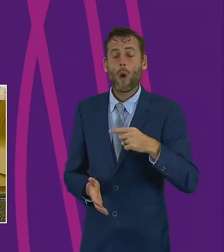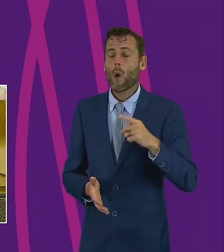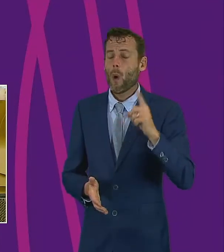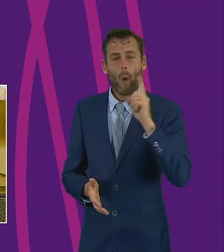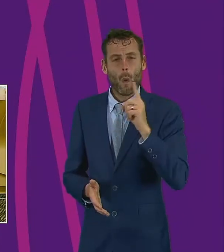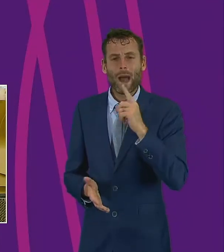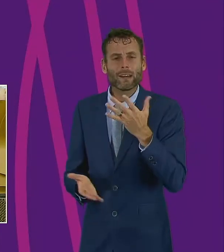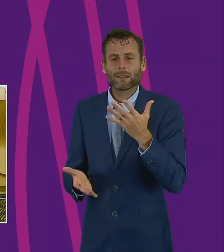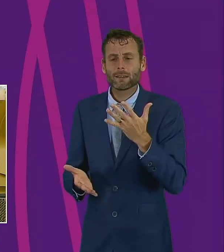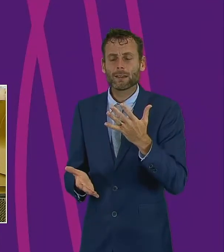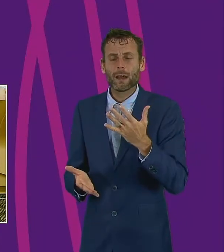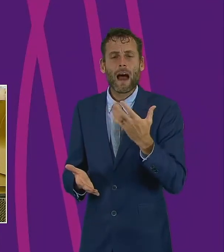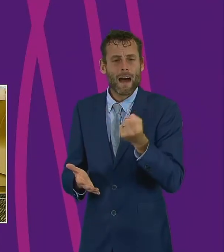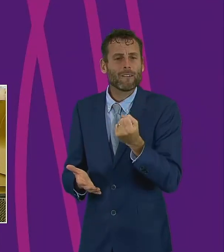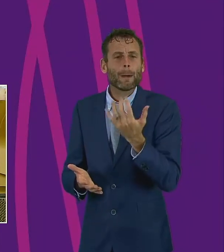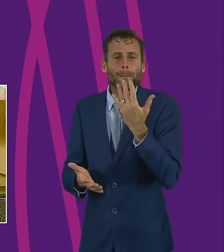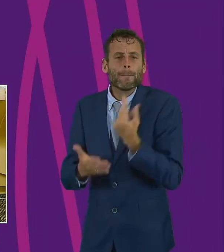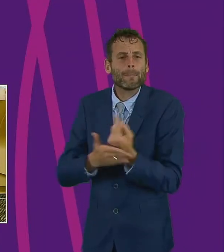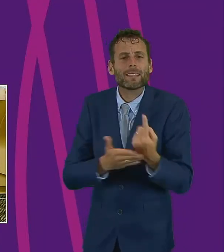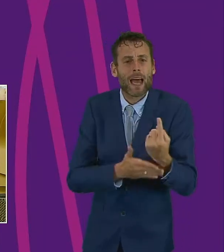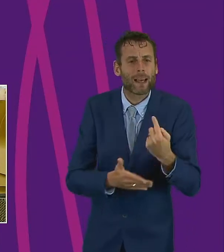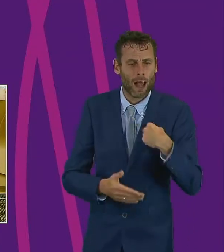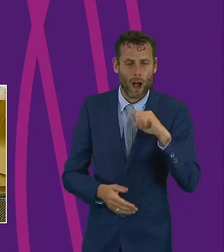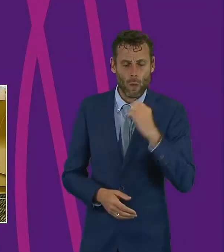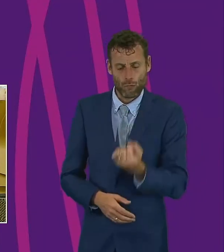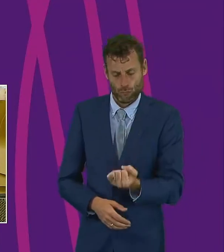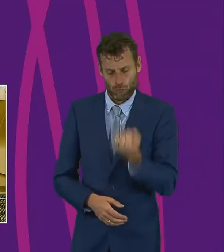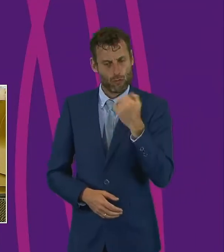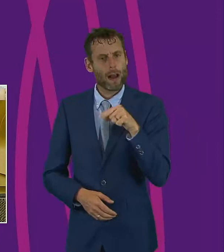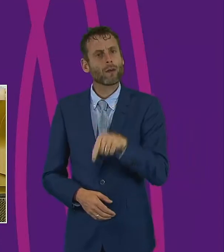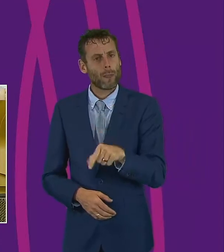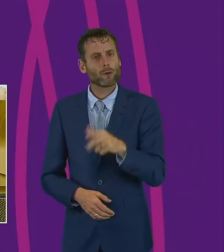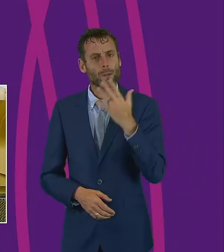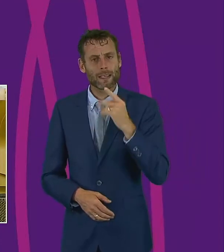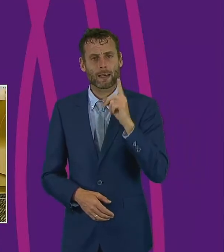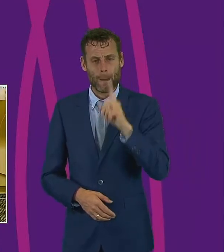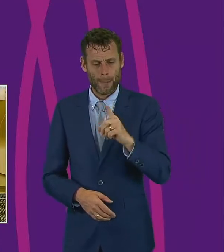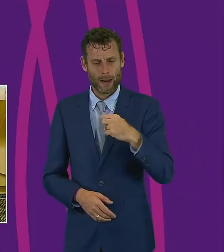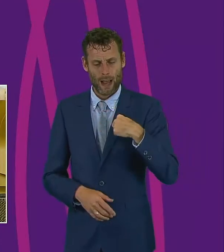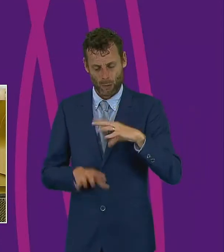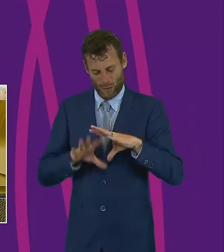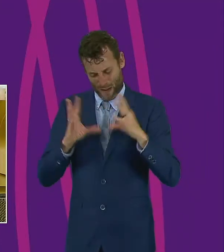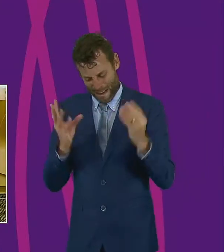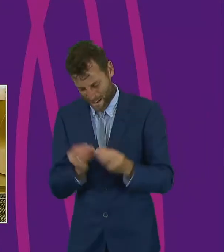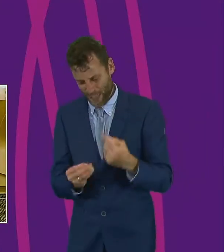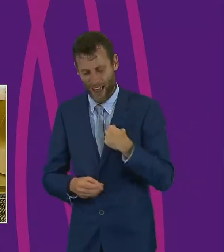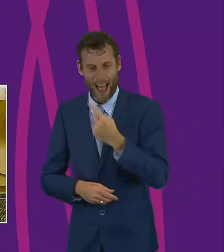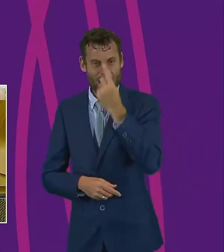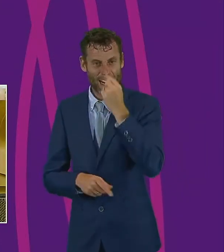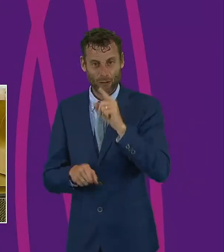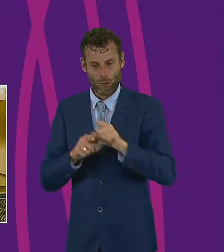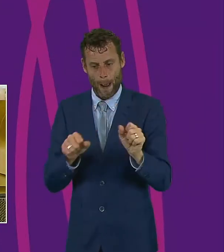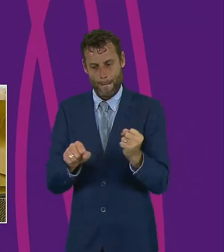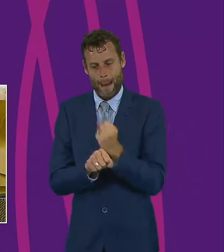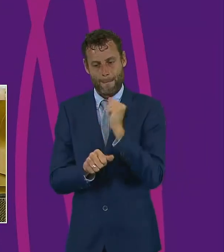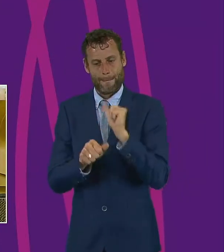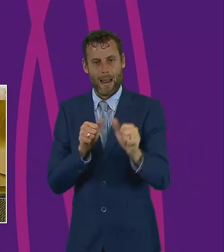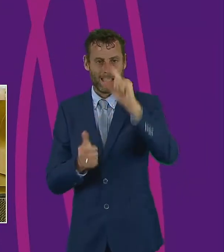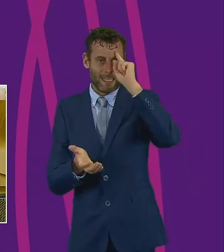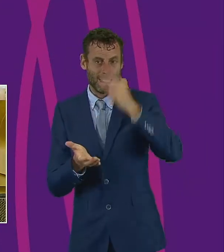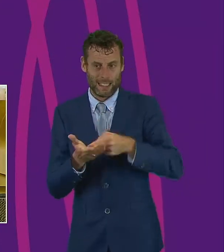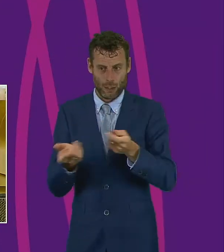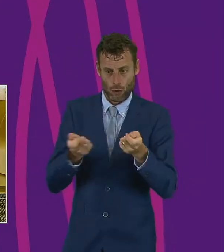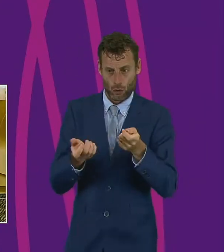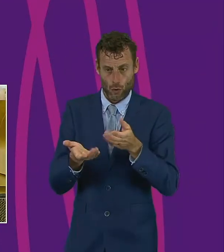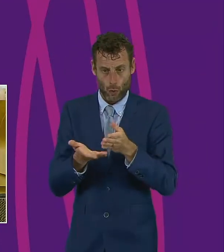but just as we have done, I will continue to do everything I can to lead a government that tries to take the best decisions as we navigate our